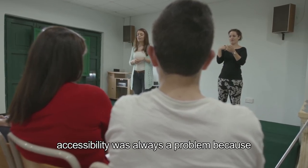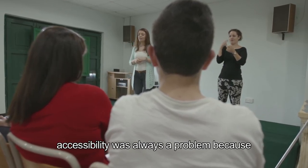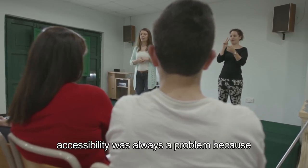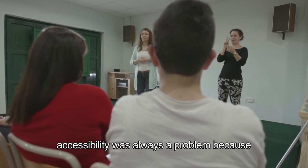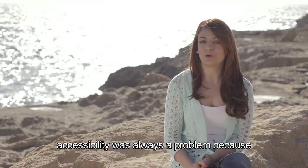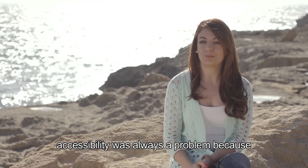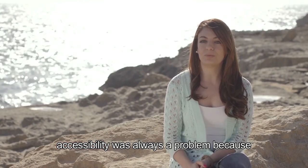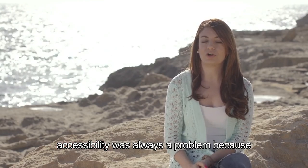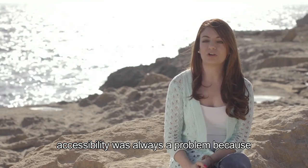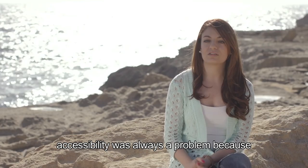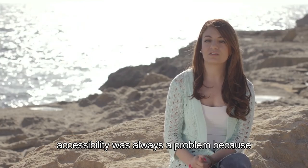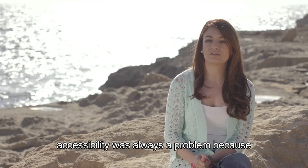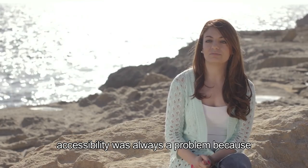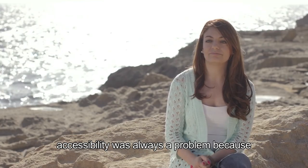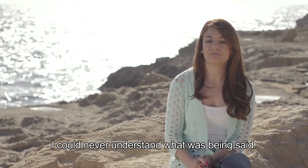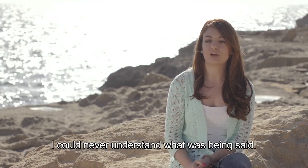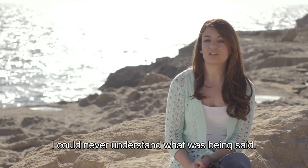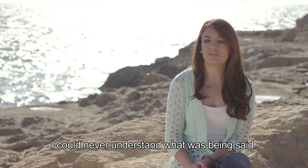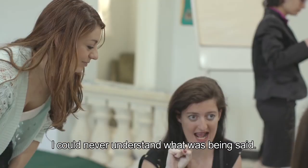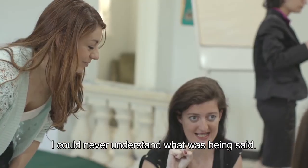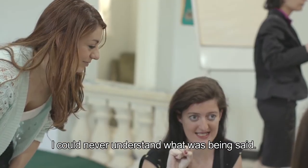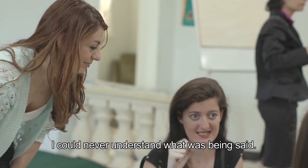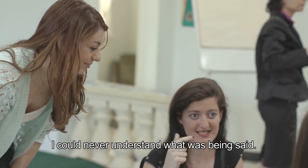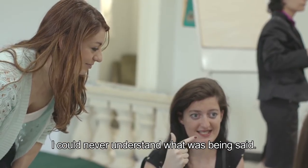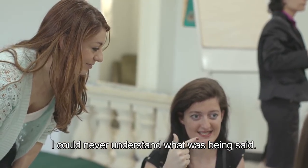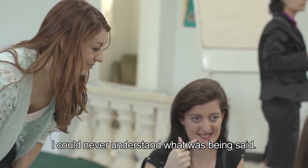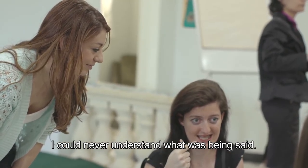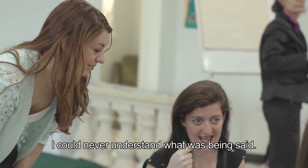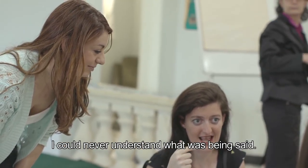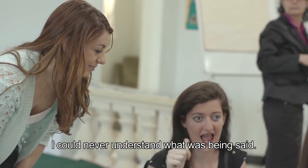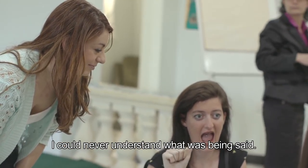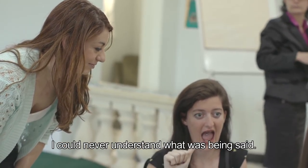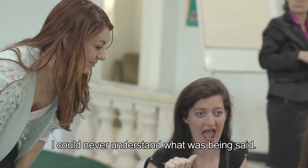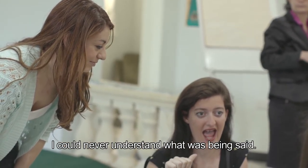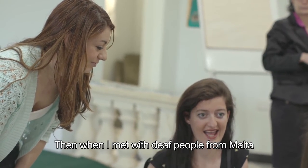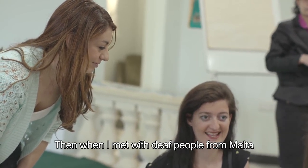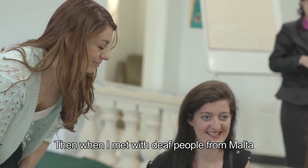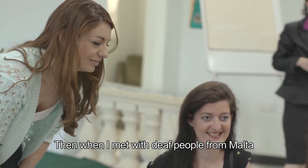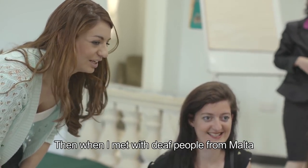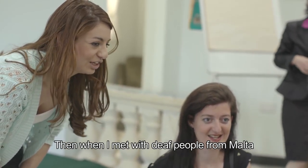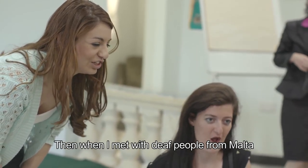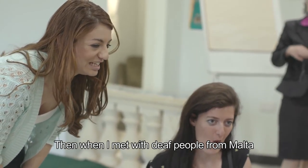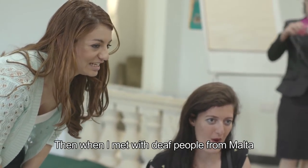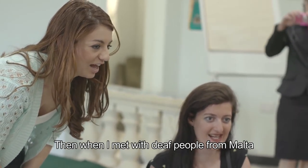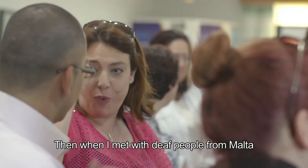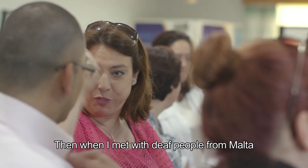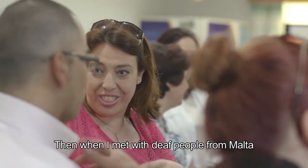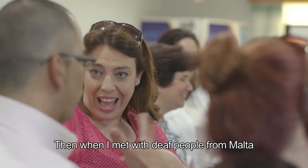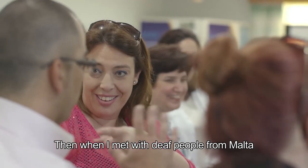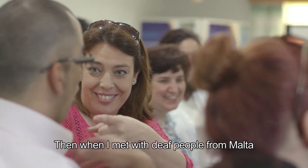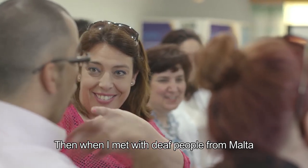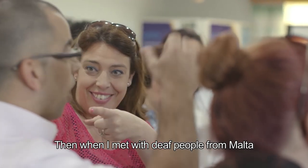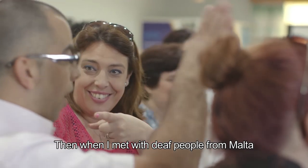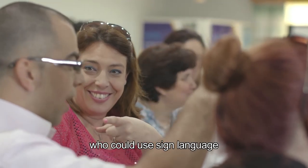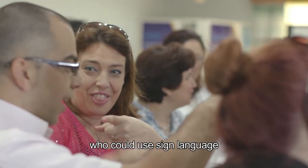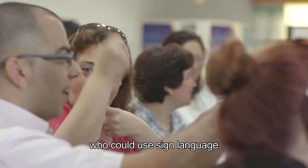was always a problem because I could never understand what was being said. Then when I met with deaf people from Malta who could use